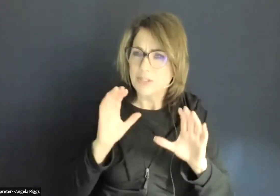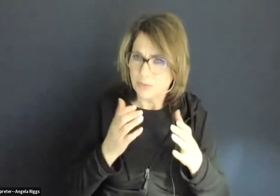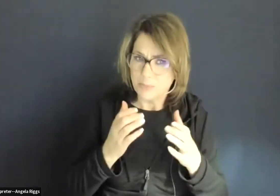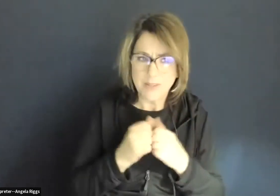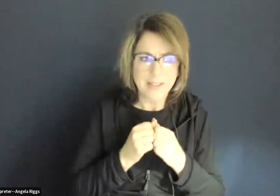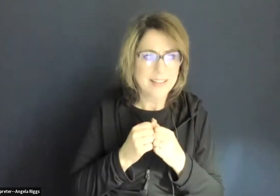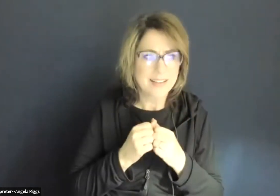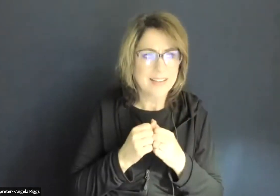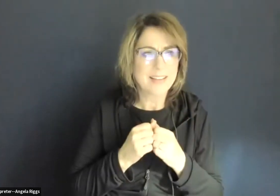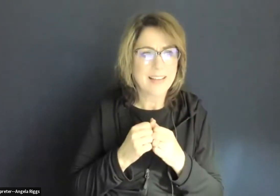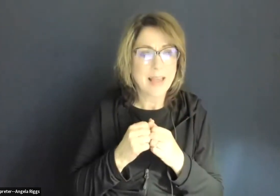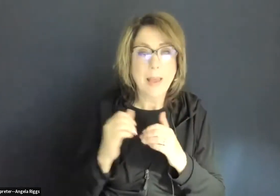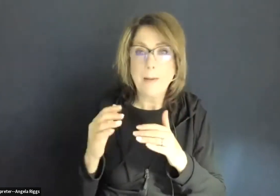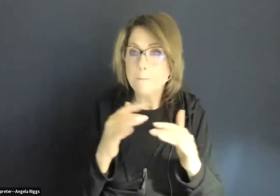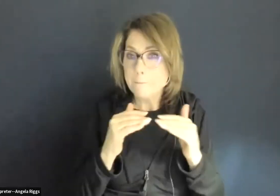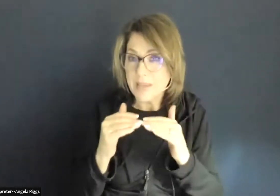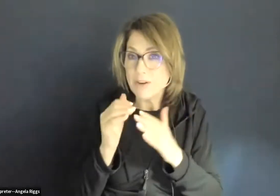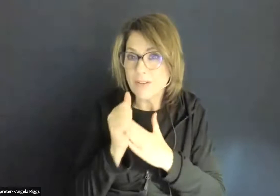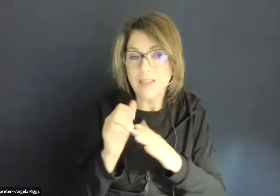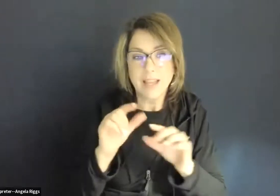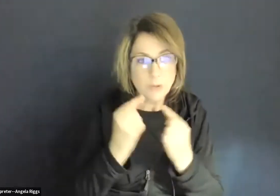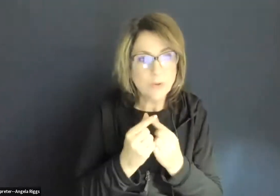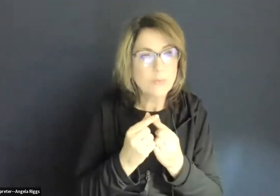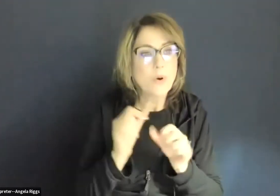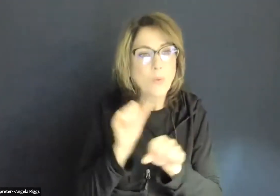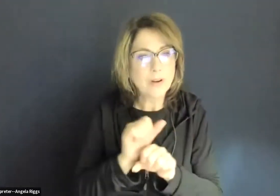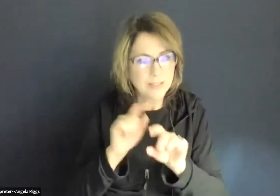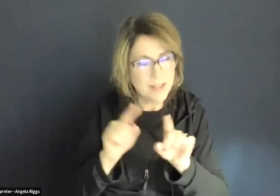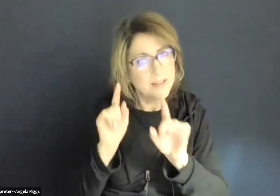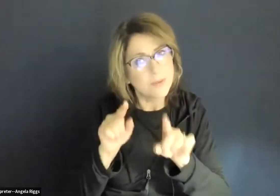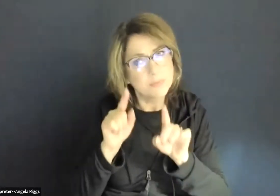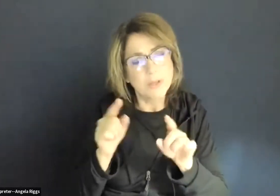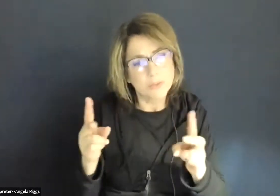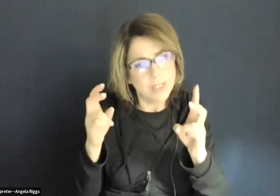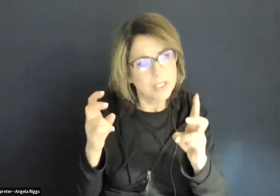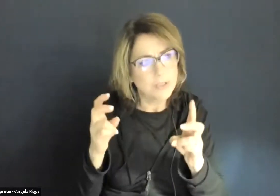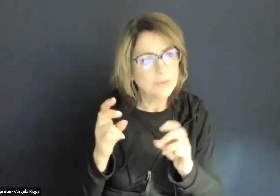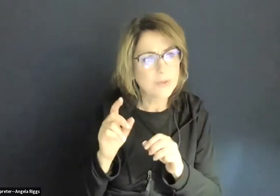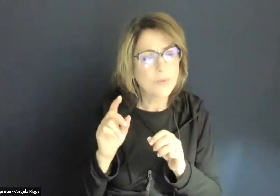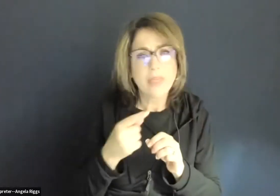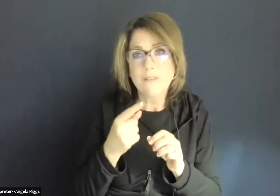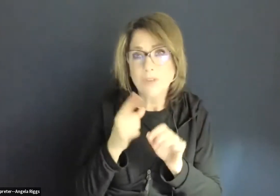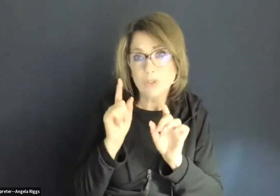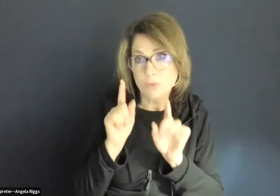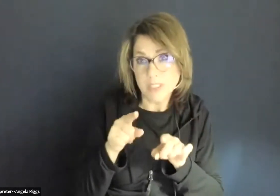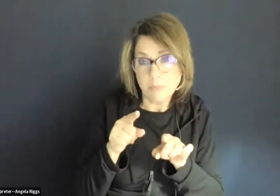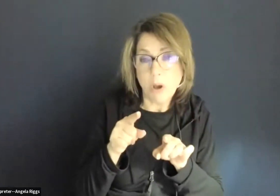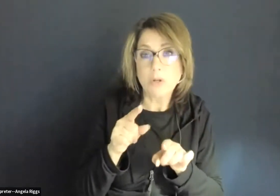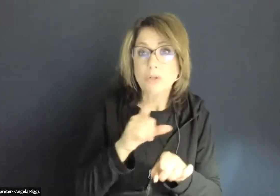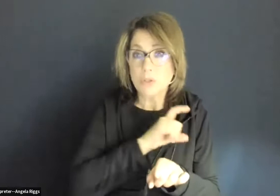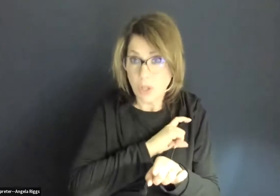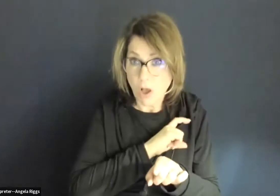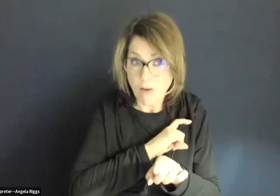group actively works on different responses to issues dealing with first responders and law